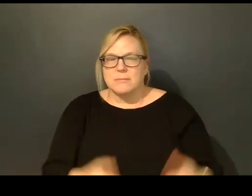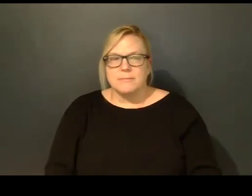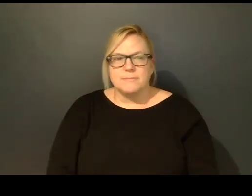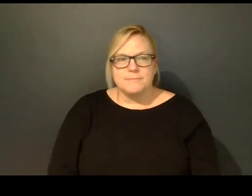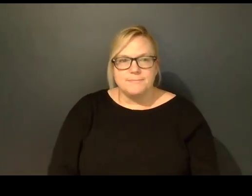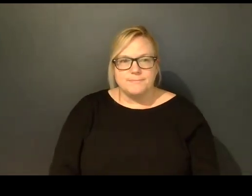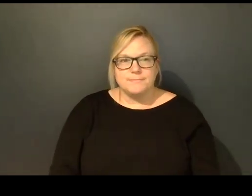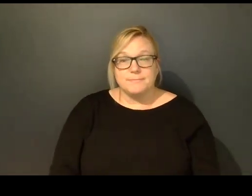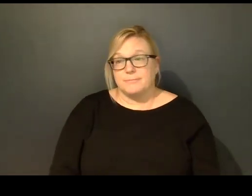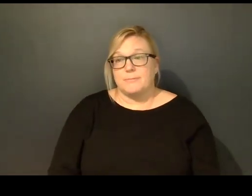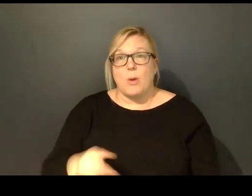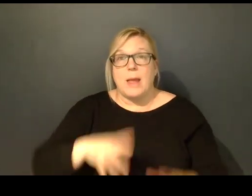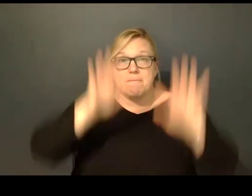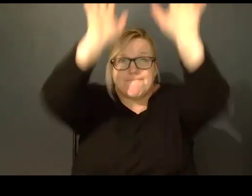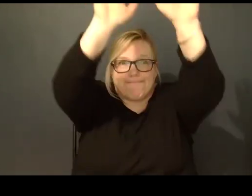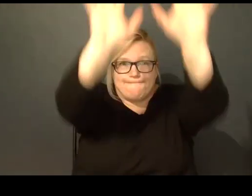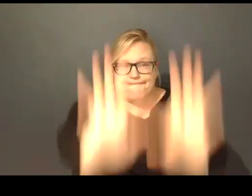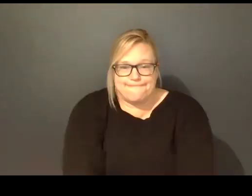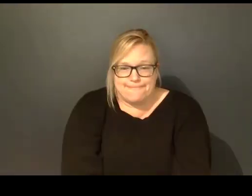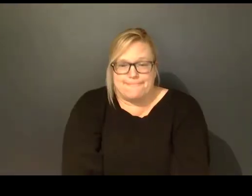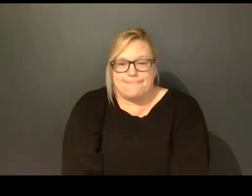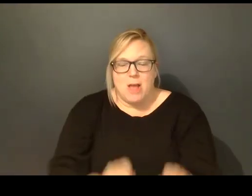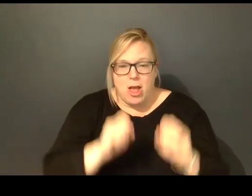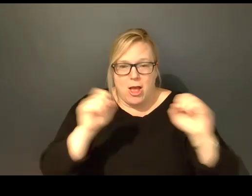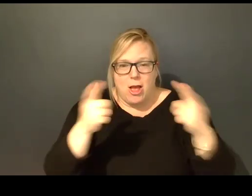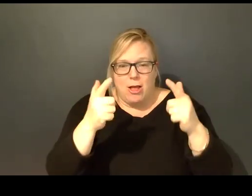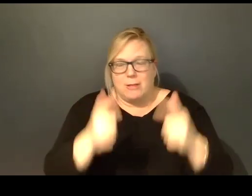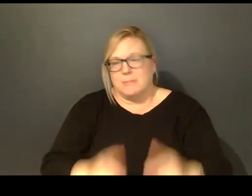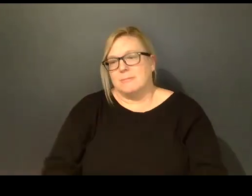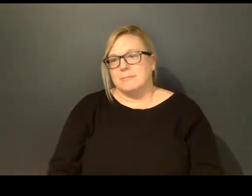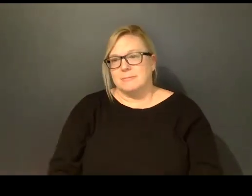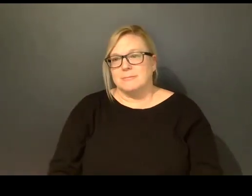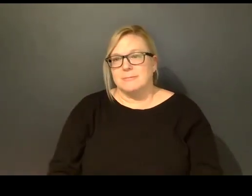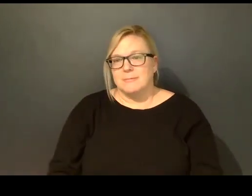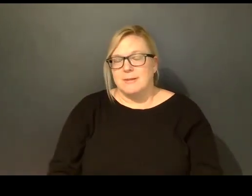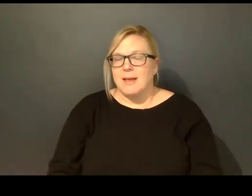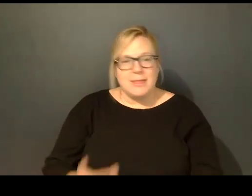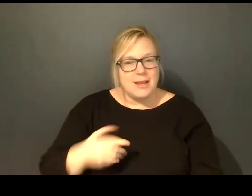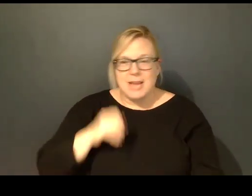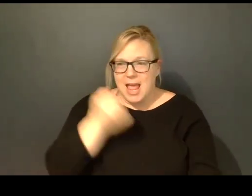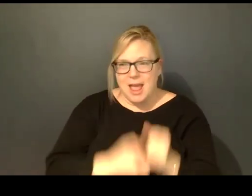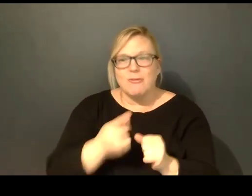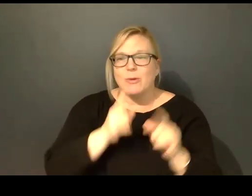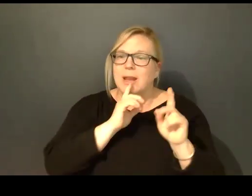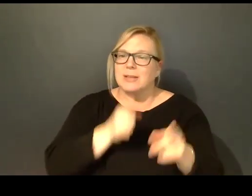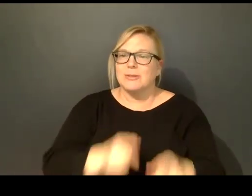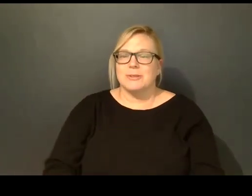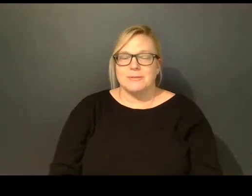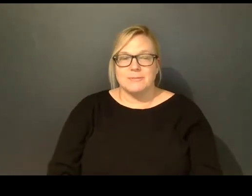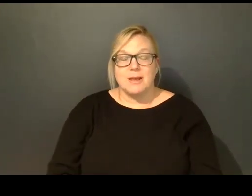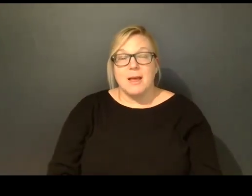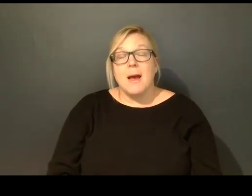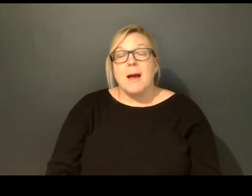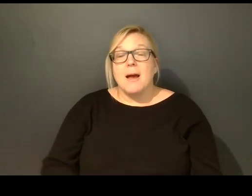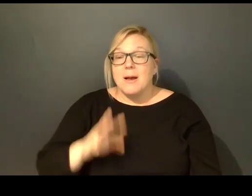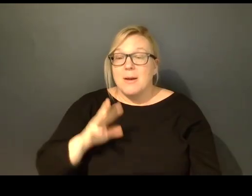every single screen that I can, and 350 unit apartments answer. Okay. On the other side, beside